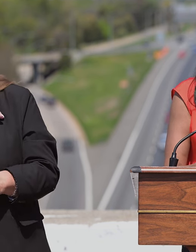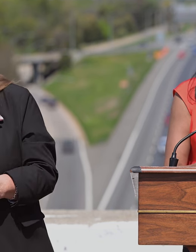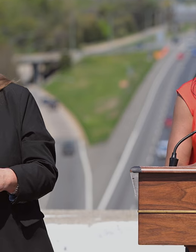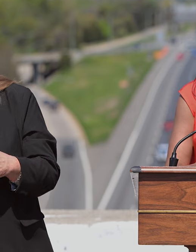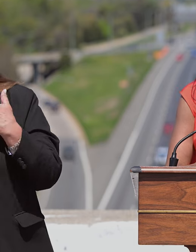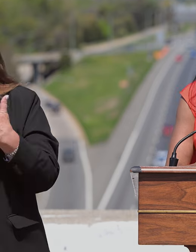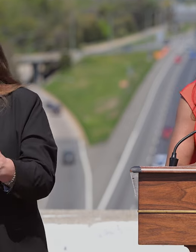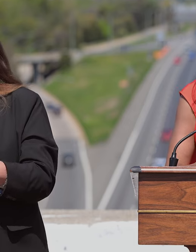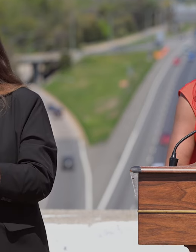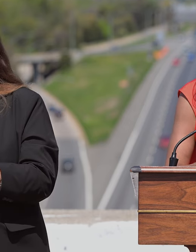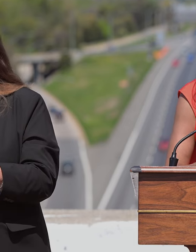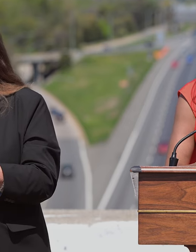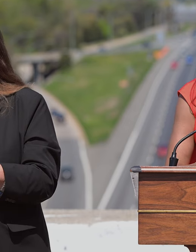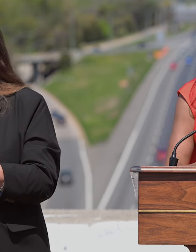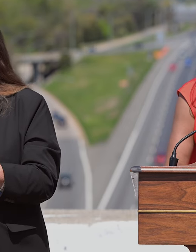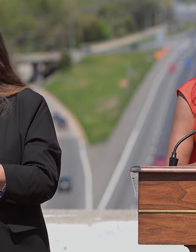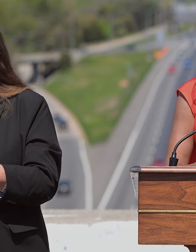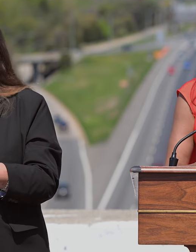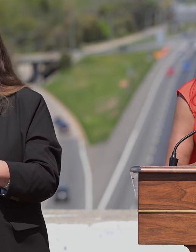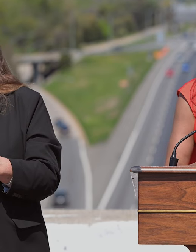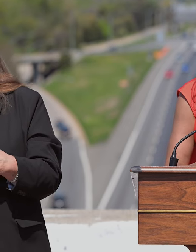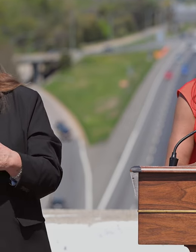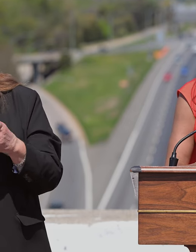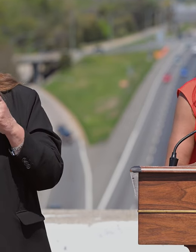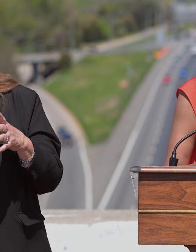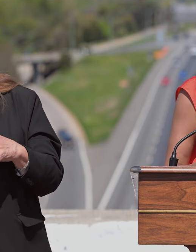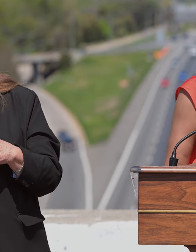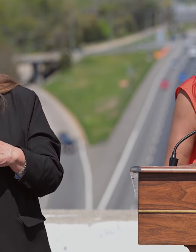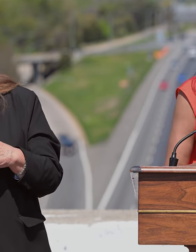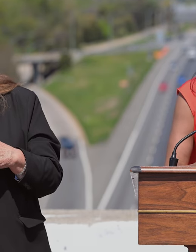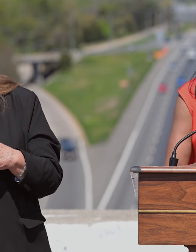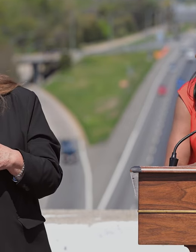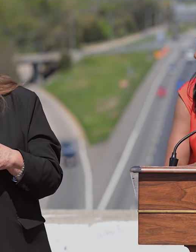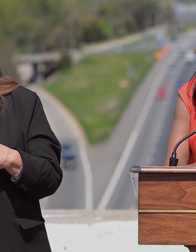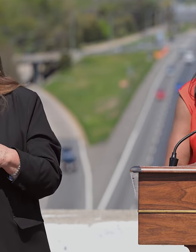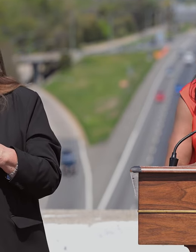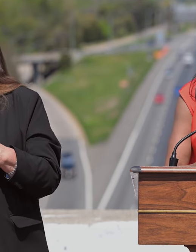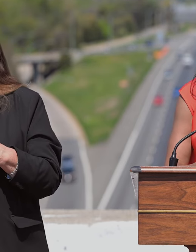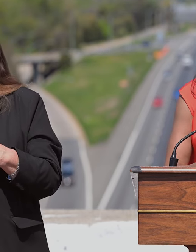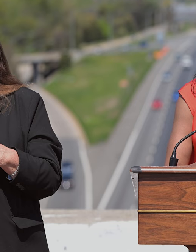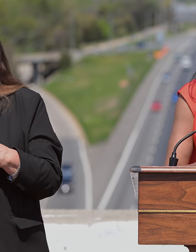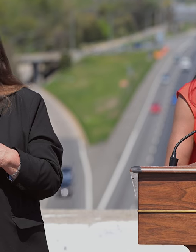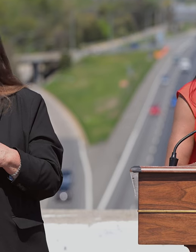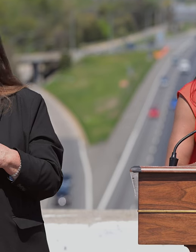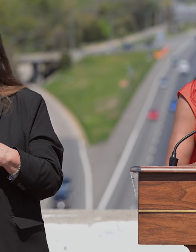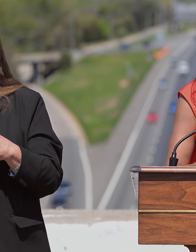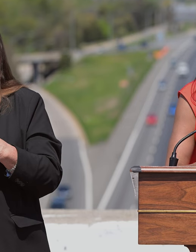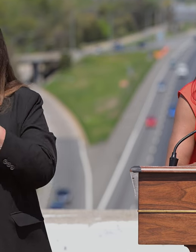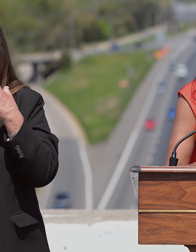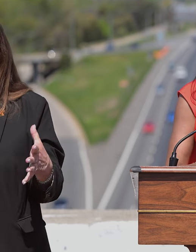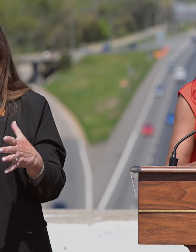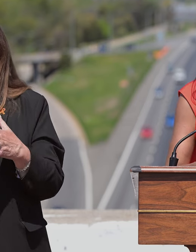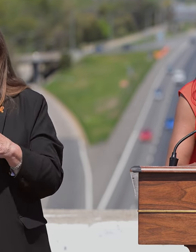officers, thank you, Colonel Butler, to Director Gardner and Major Alford. Thank you so much for the role that